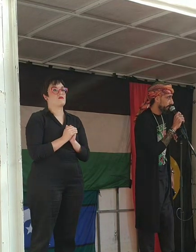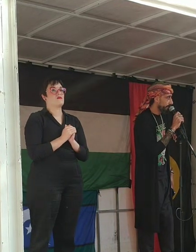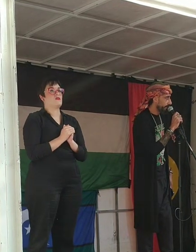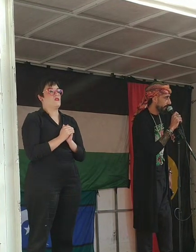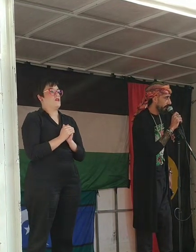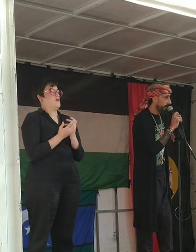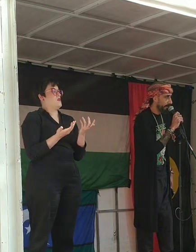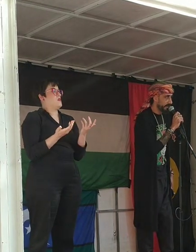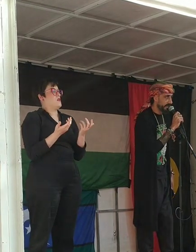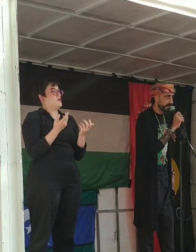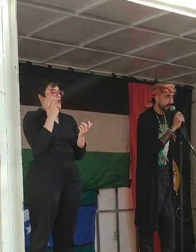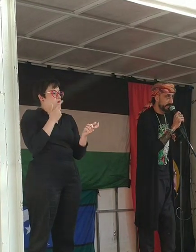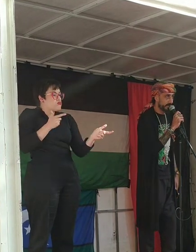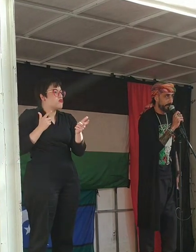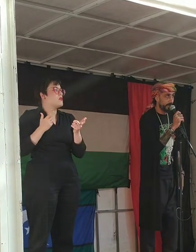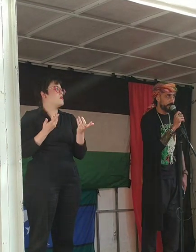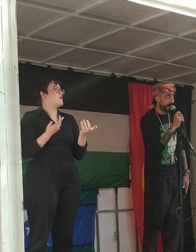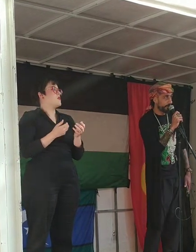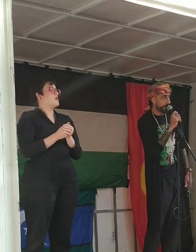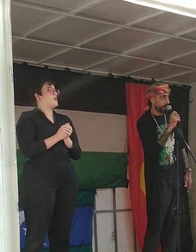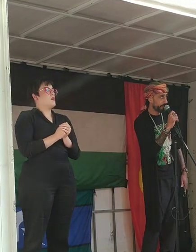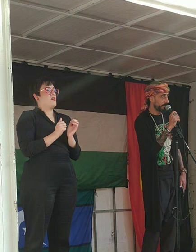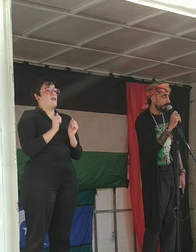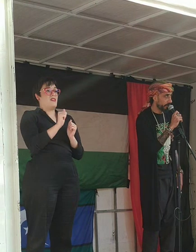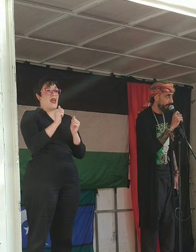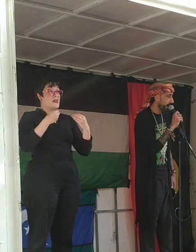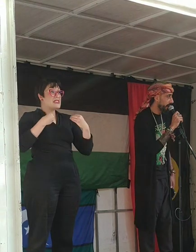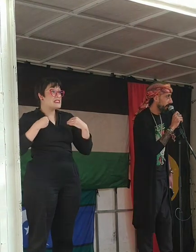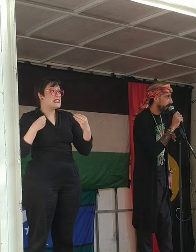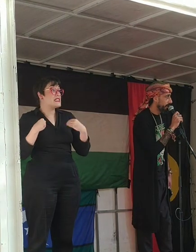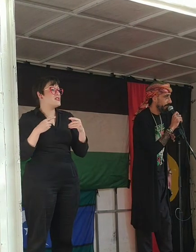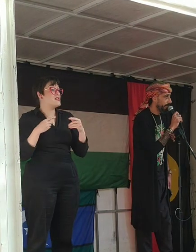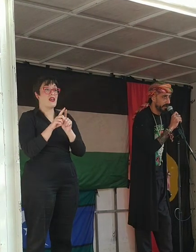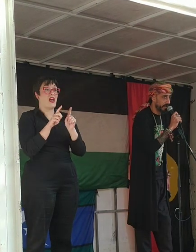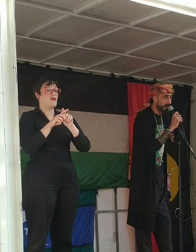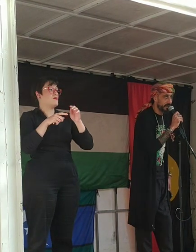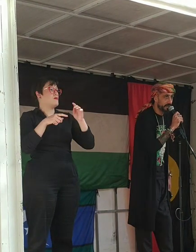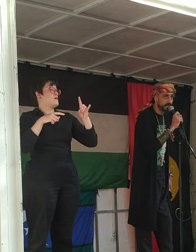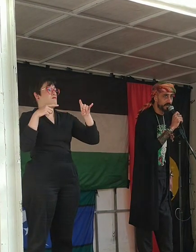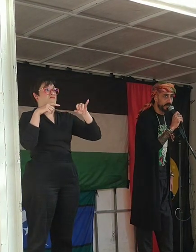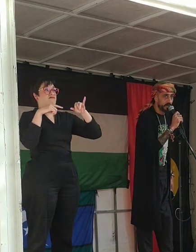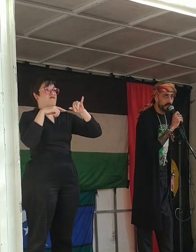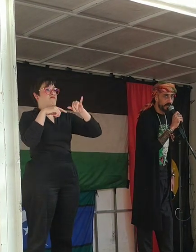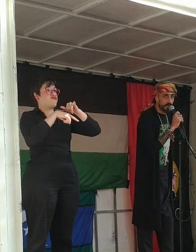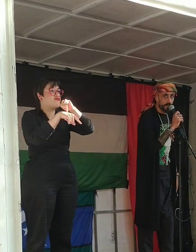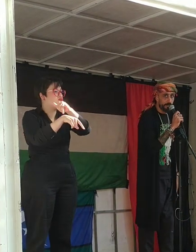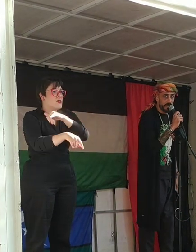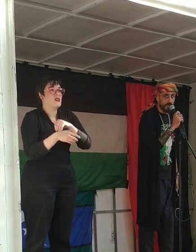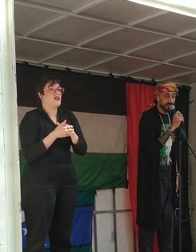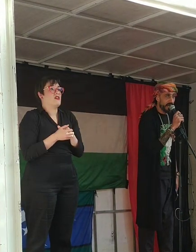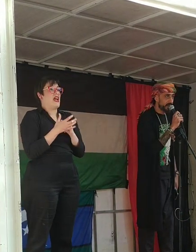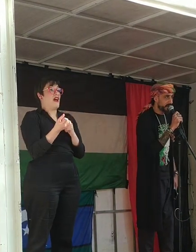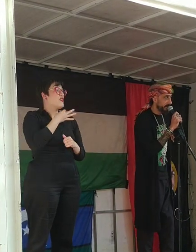firebombed, their businesses being firebombed, we put on fire, we've been getting threats,